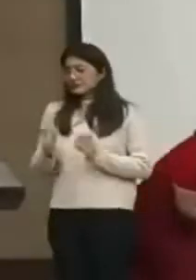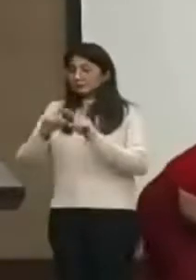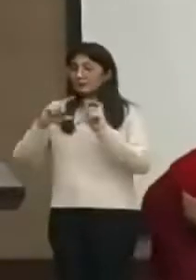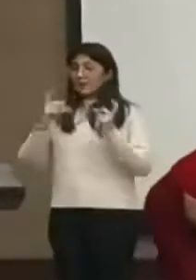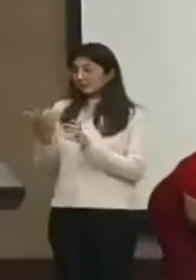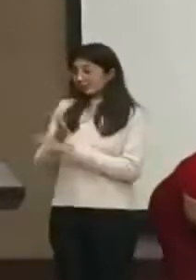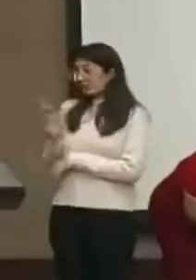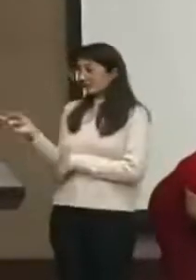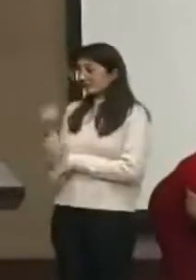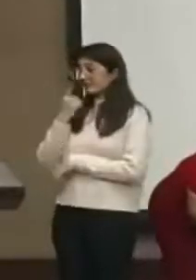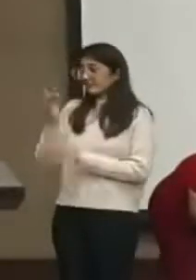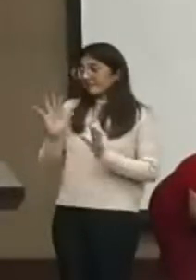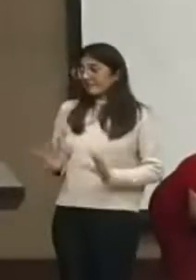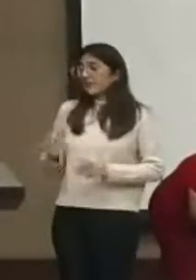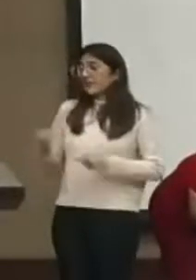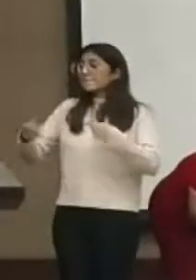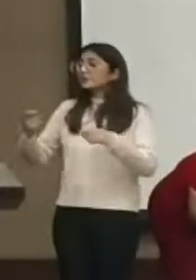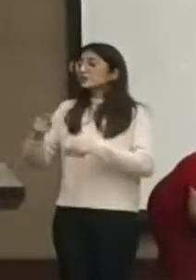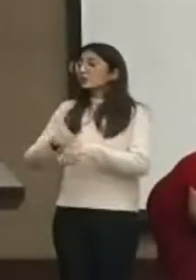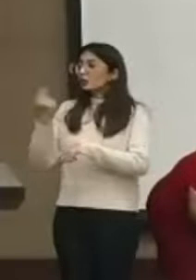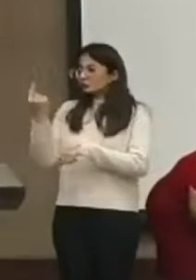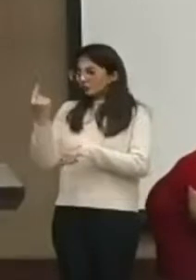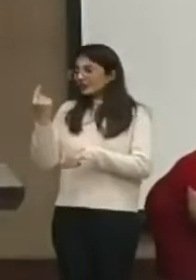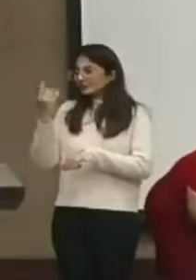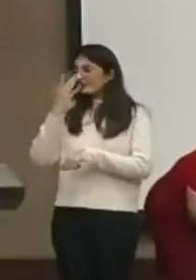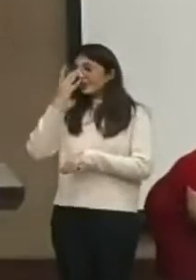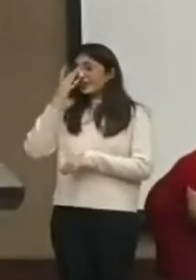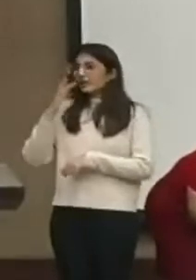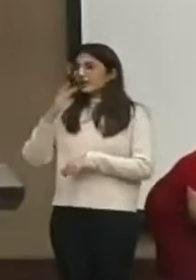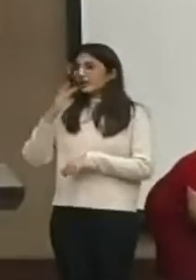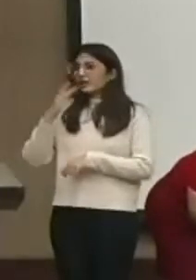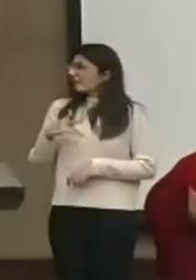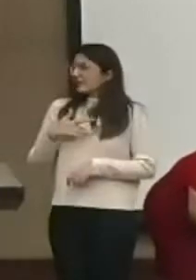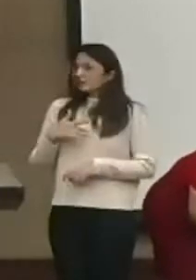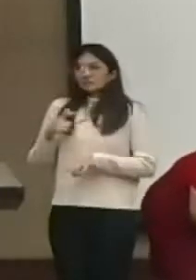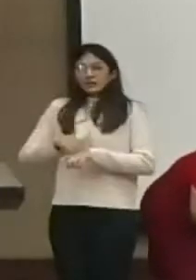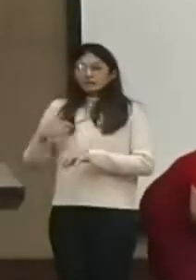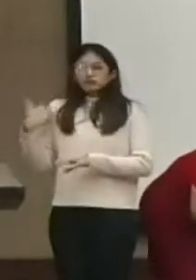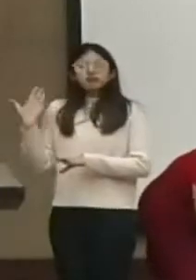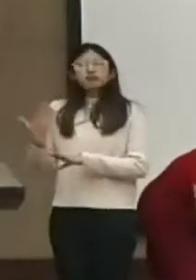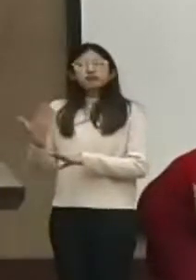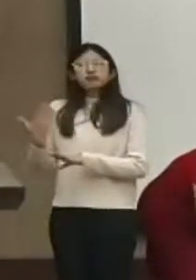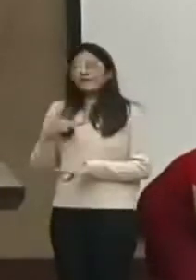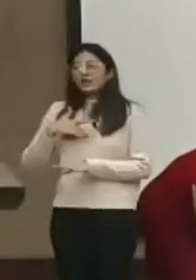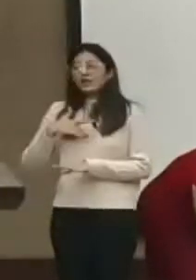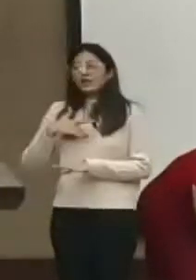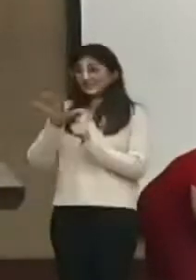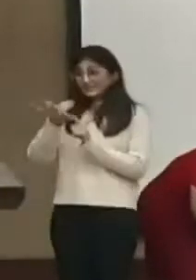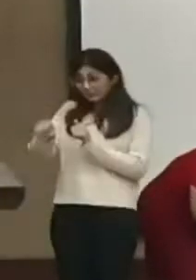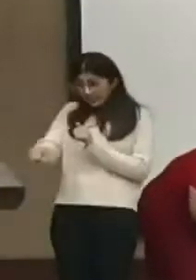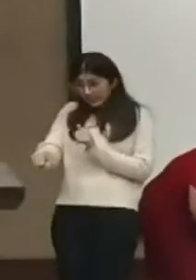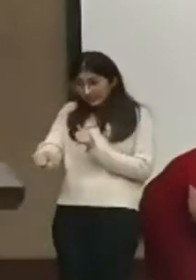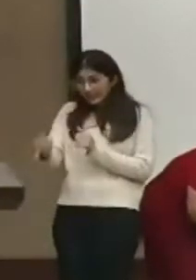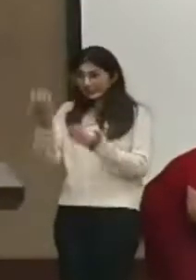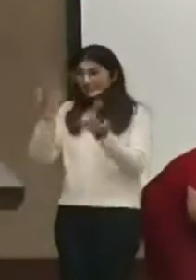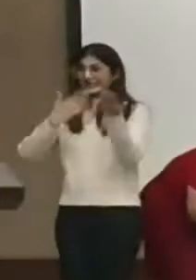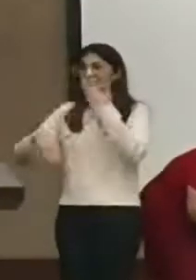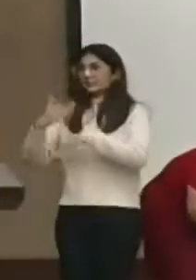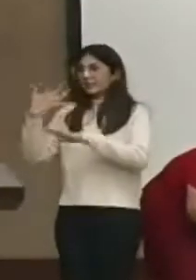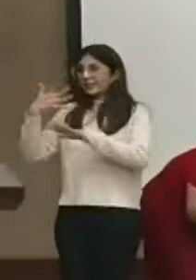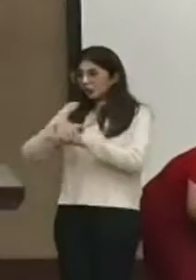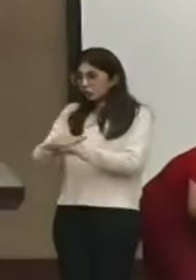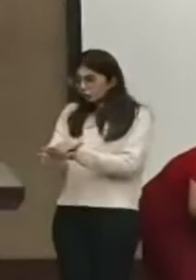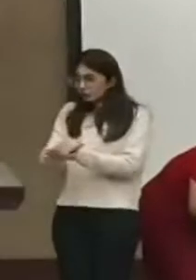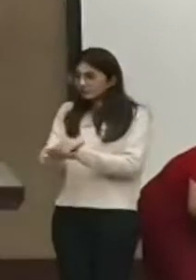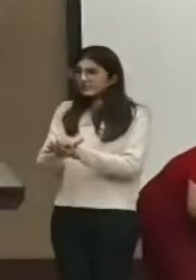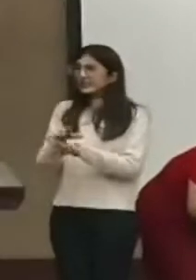talked about, the business opportunity. I think it's high time we look at accessibility, disability inclusion as